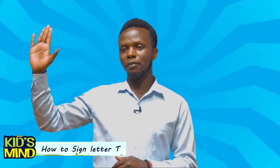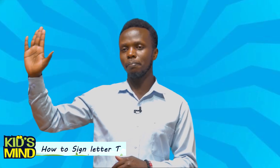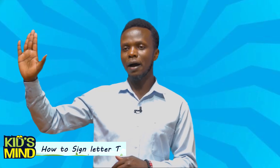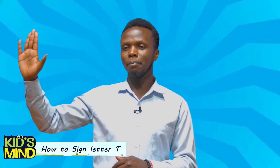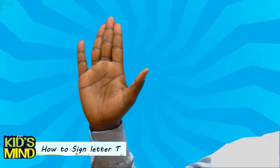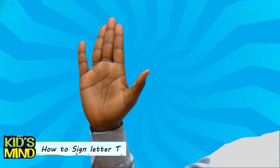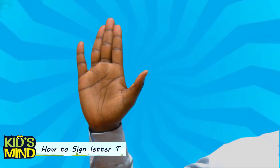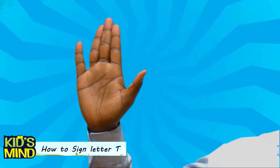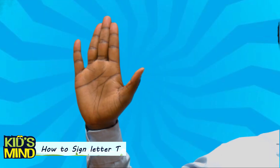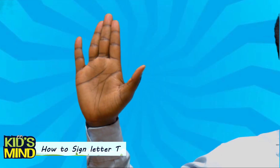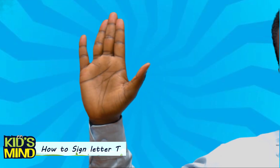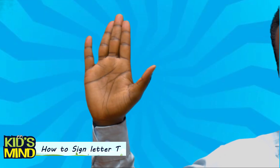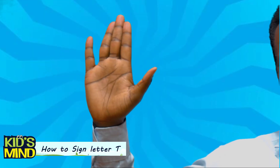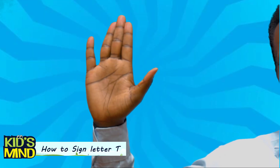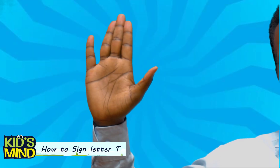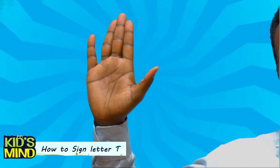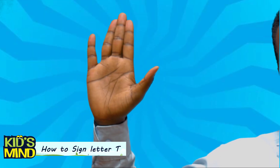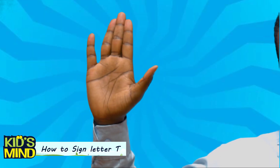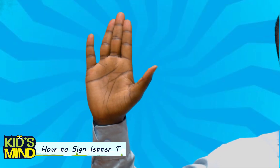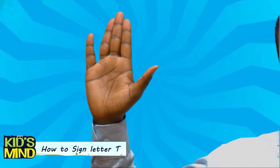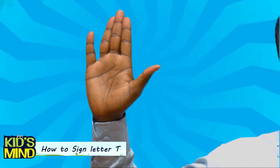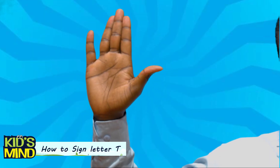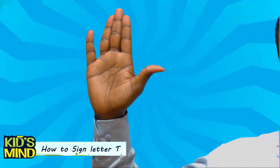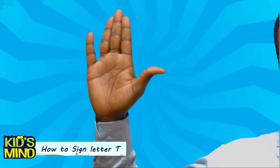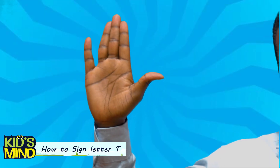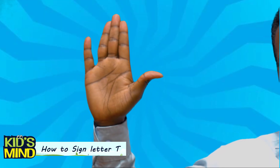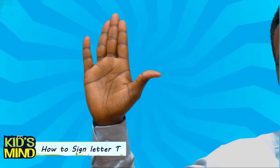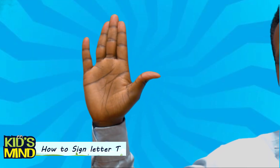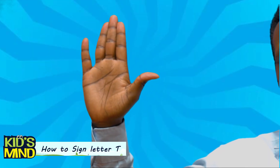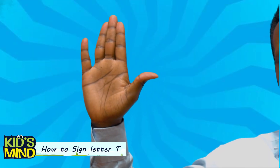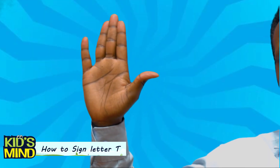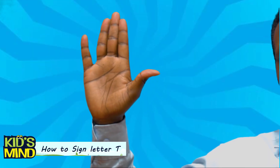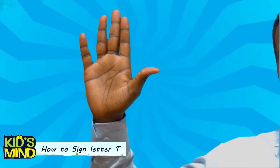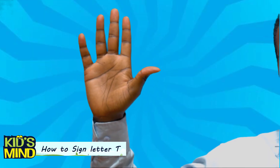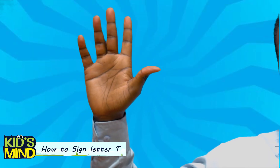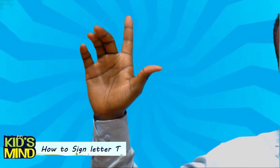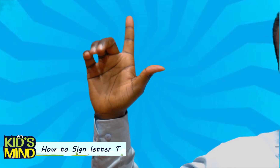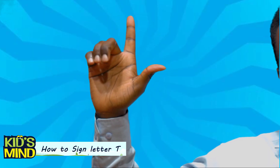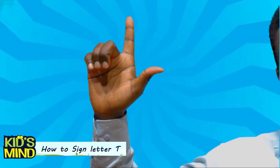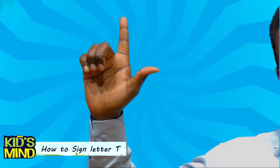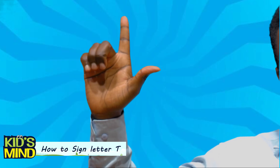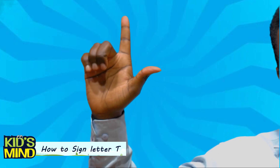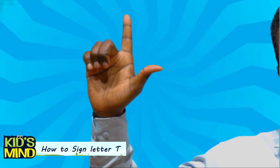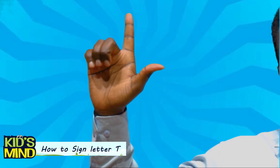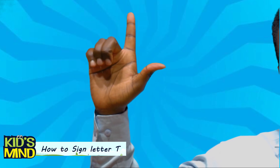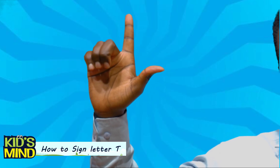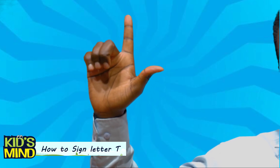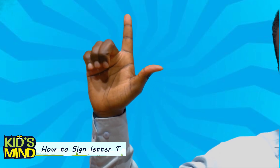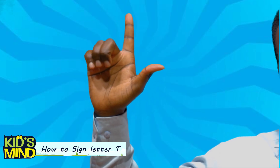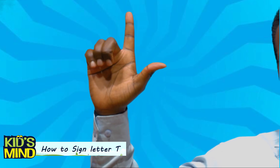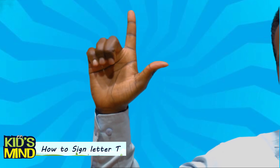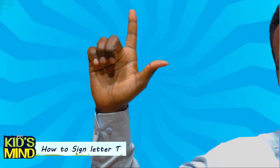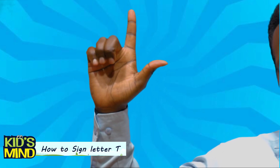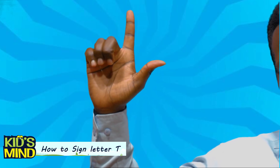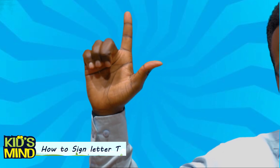open palm, but now you use your thumb finger and this one, extended index